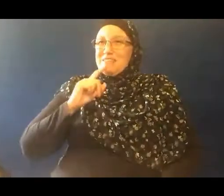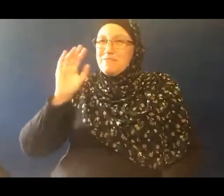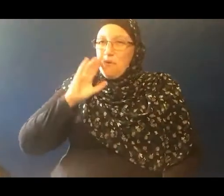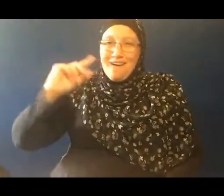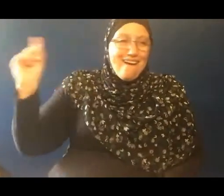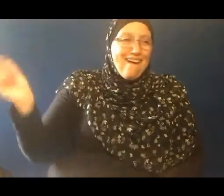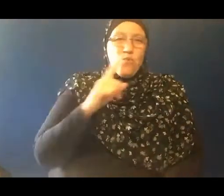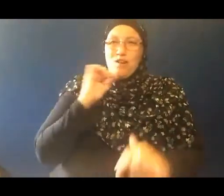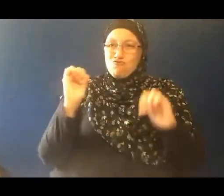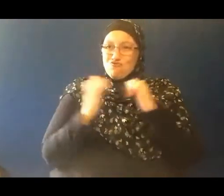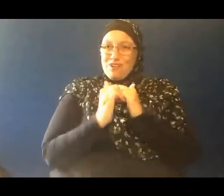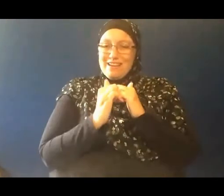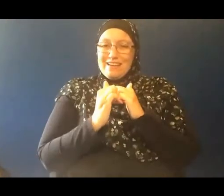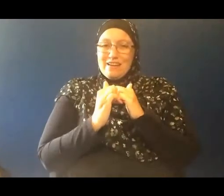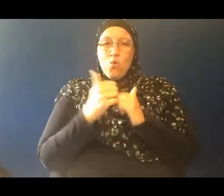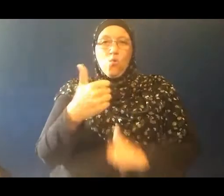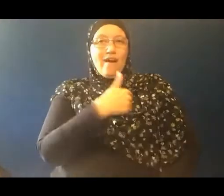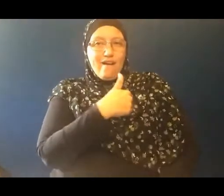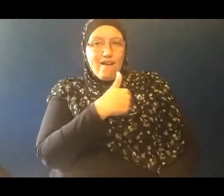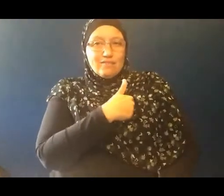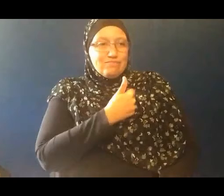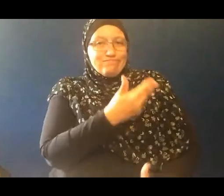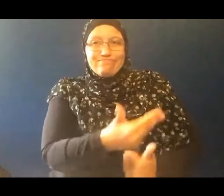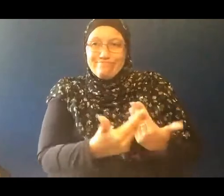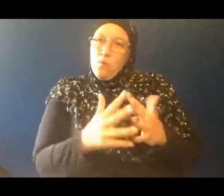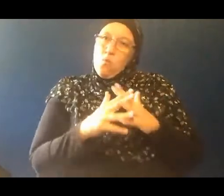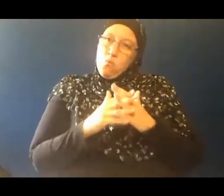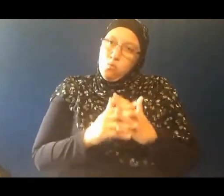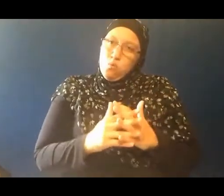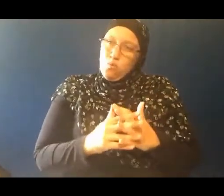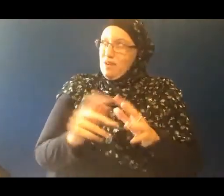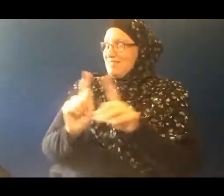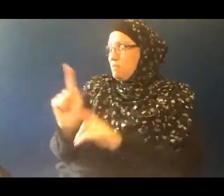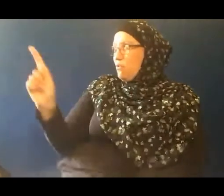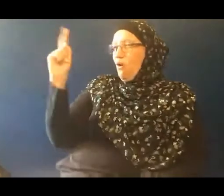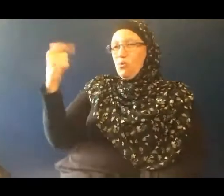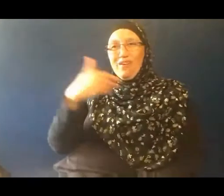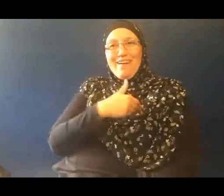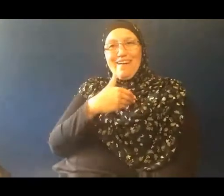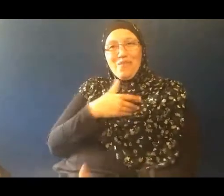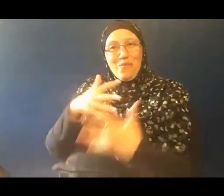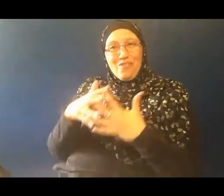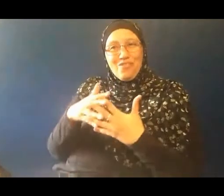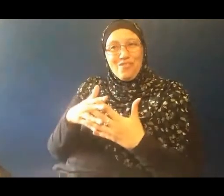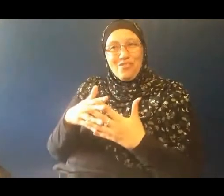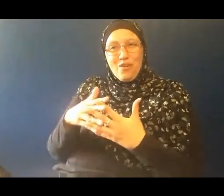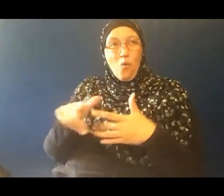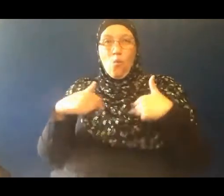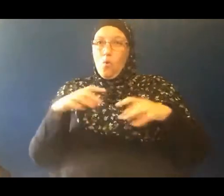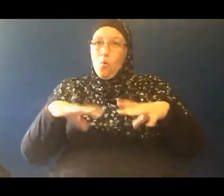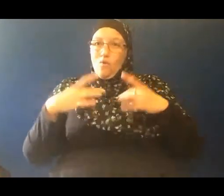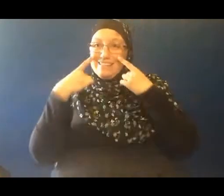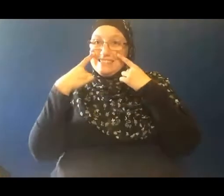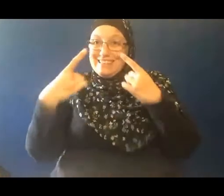a virtue and God is benevolent. Naturally, because we perceive it as a virtue, we like to be